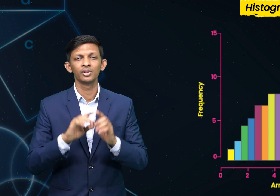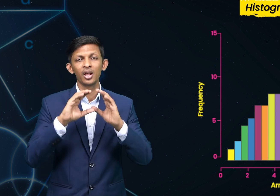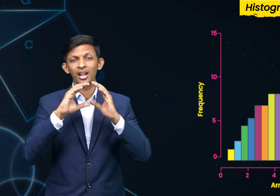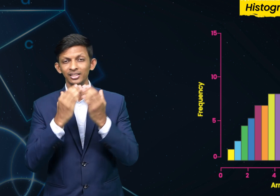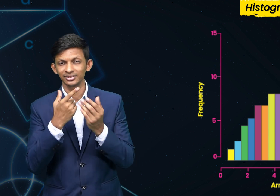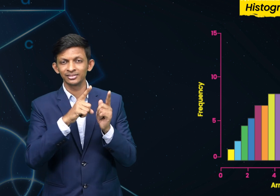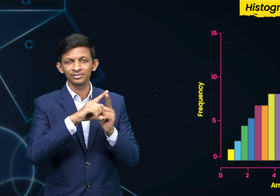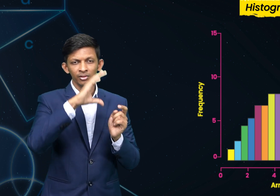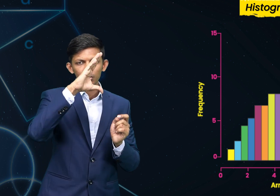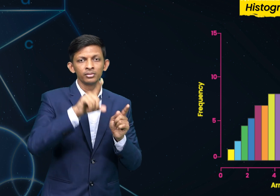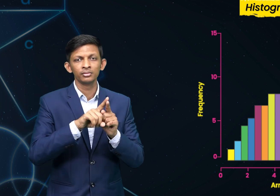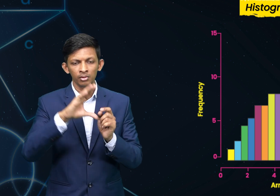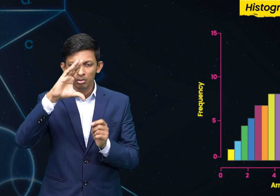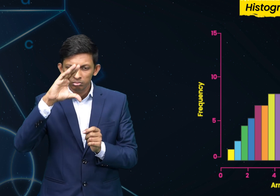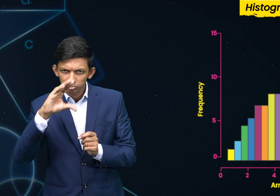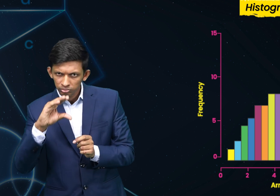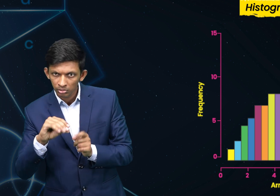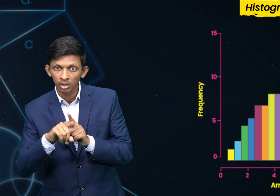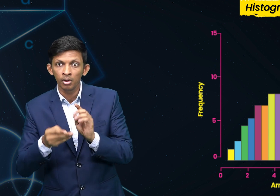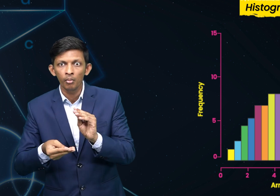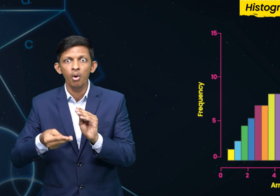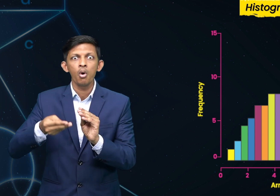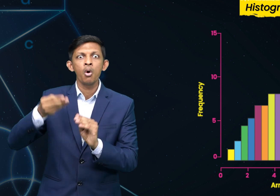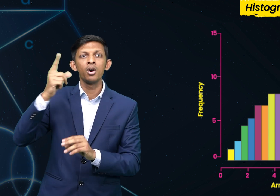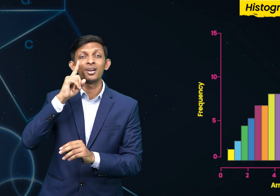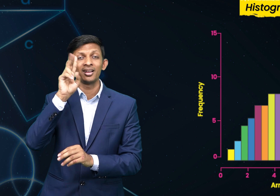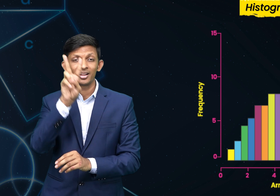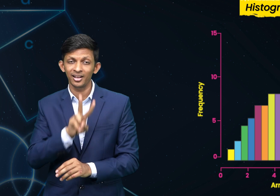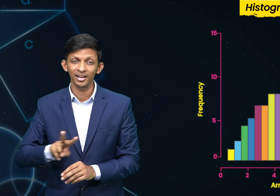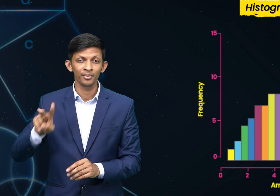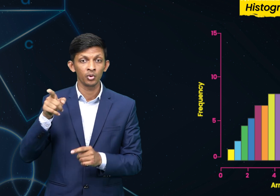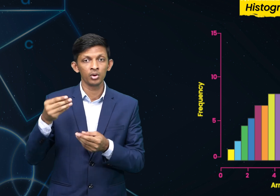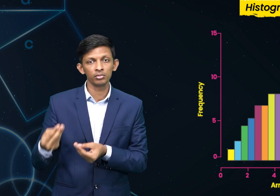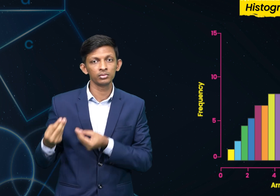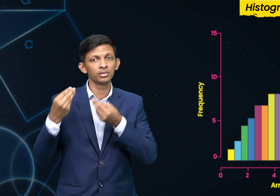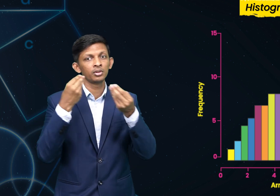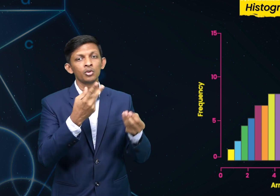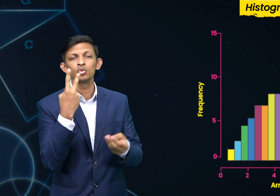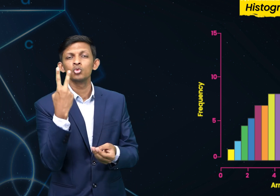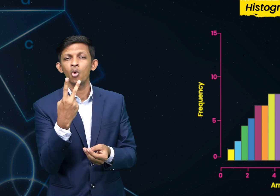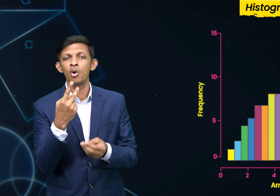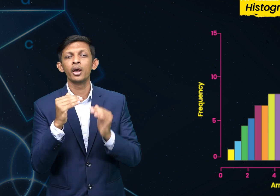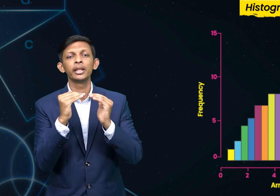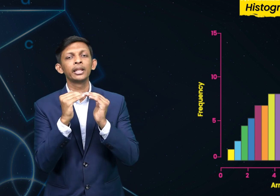Each class has lower and upper values. This gives us two equal vertical lines representing the